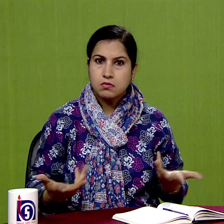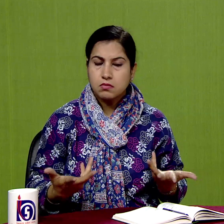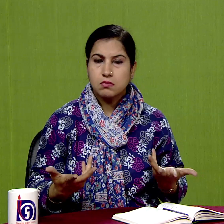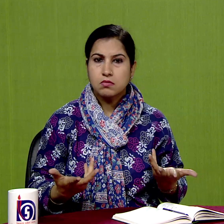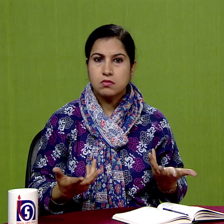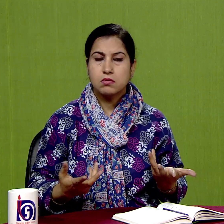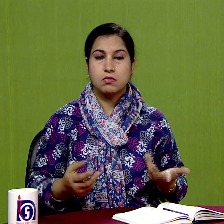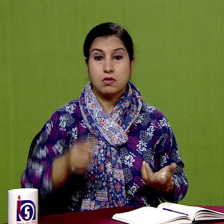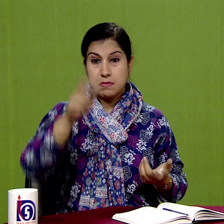person